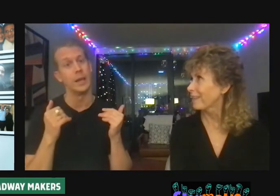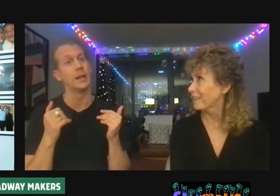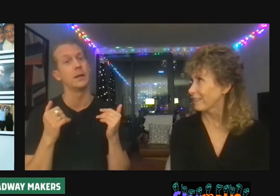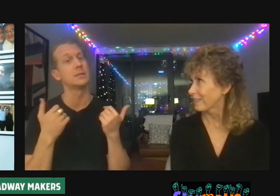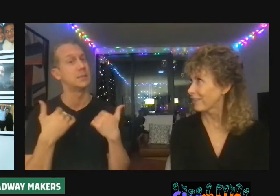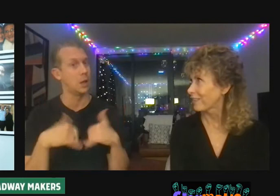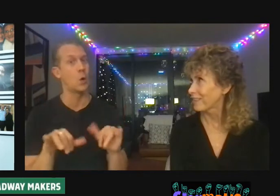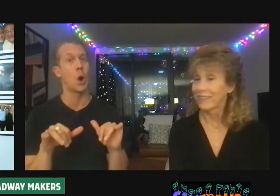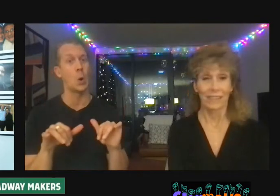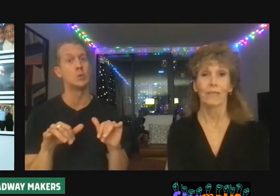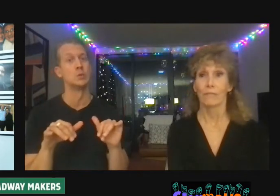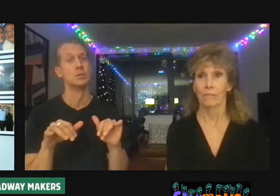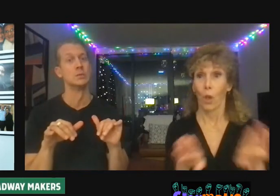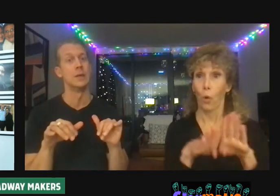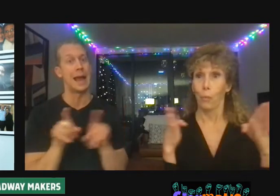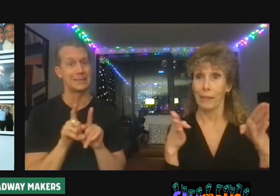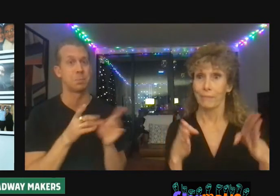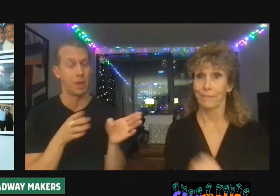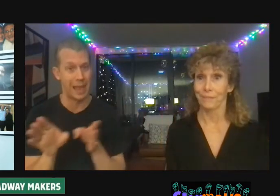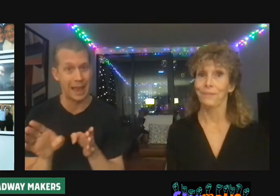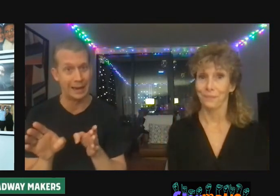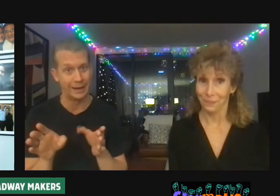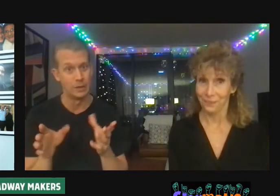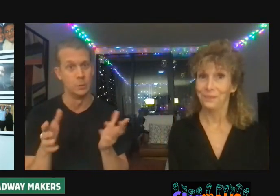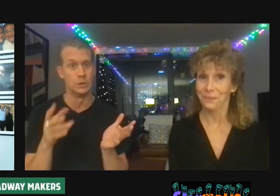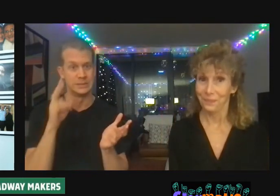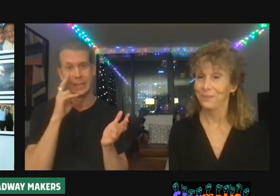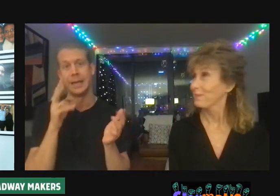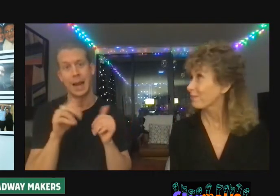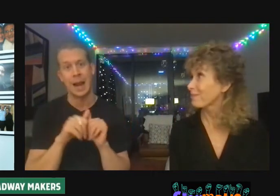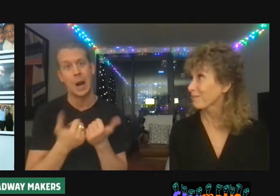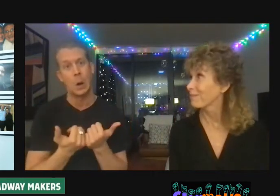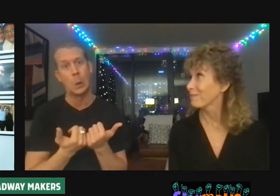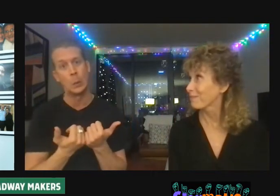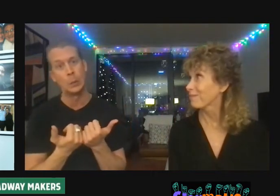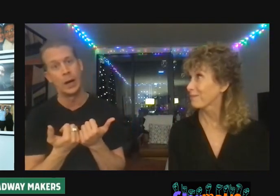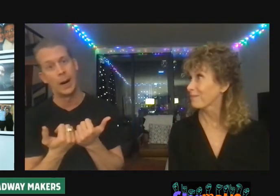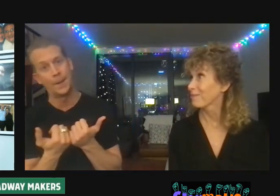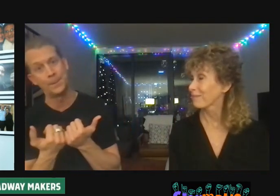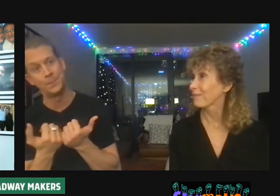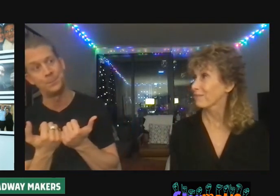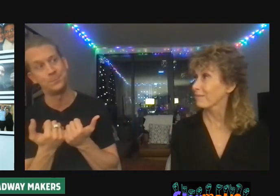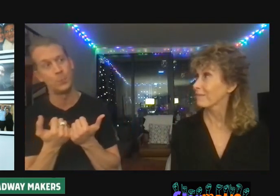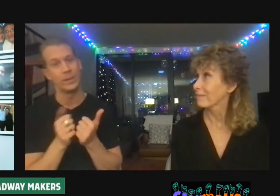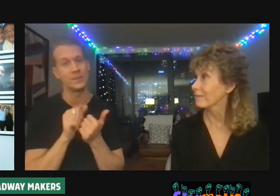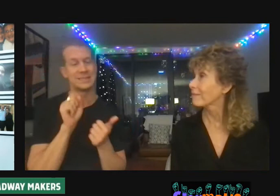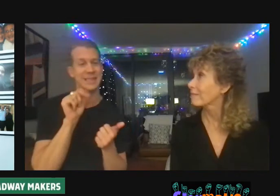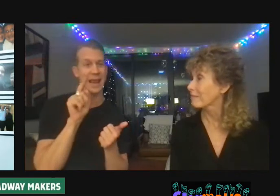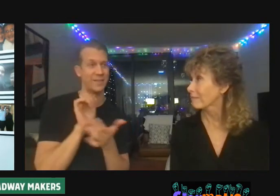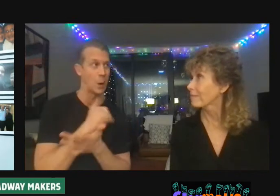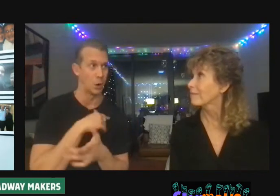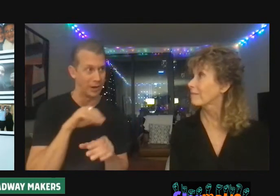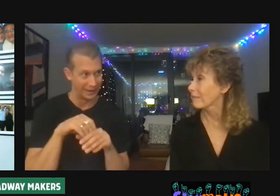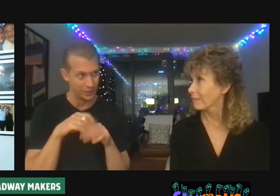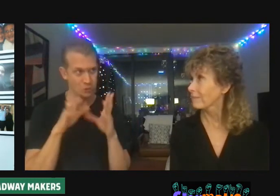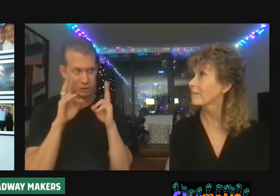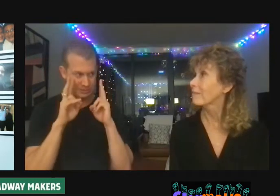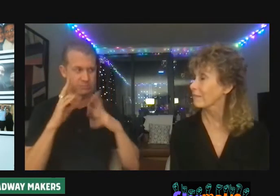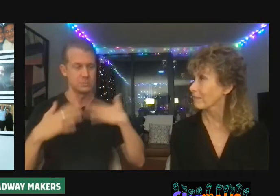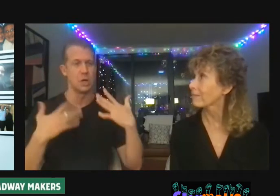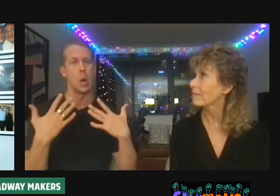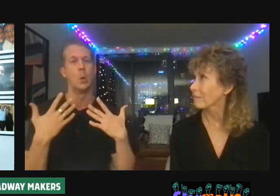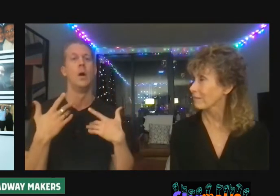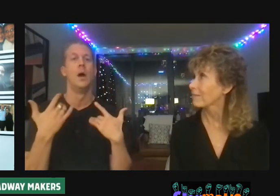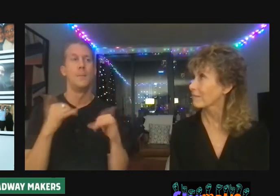hopefully it still goes as planned. We'll see how, with the state that we're in, we'll